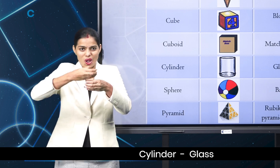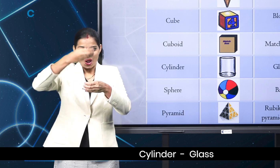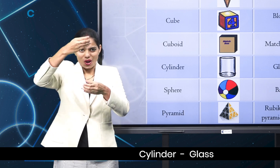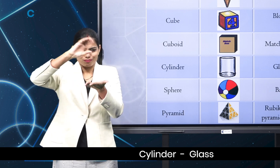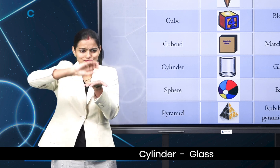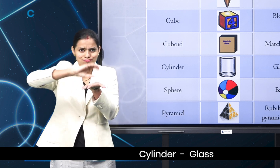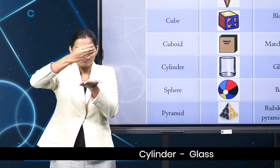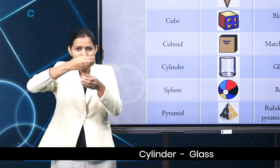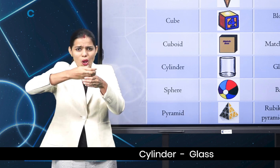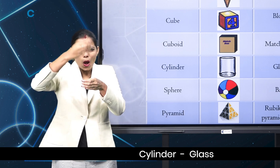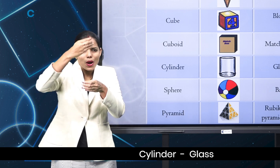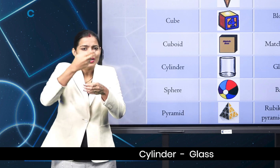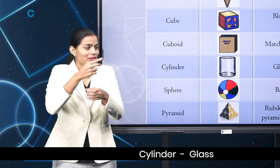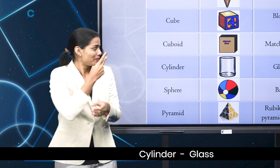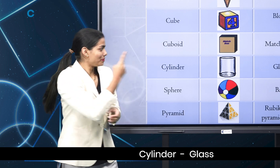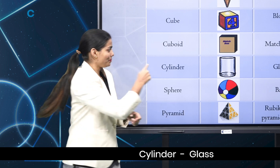cylinder, glass,